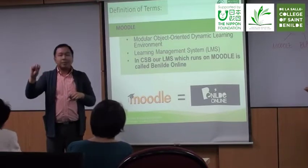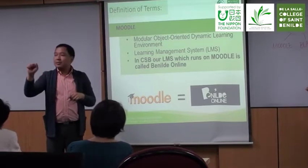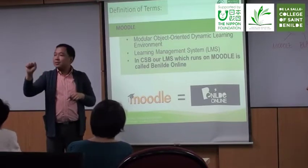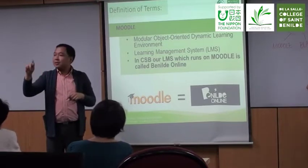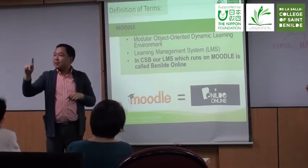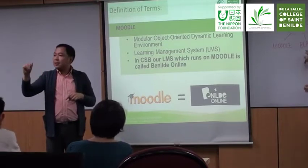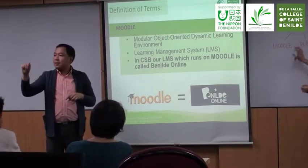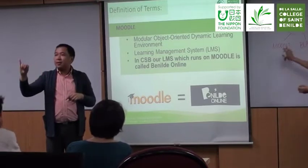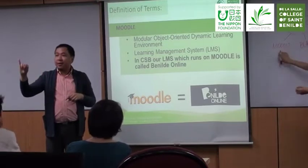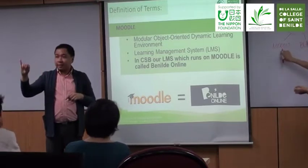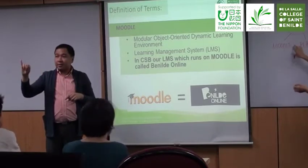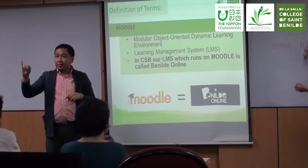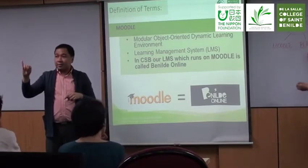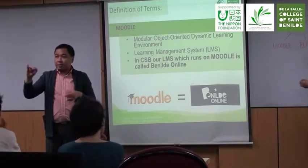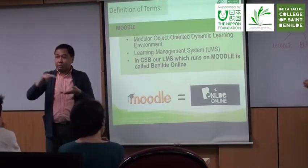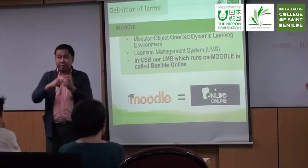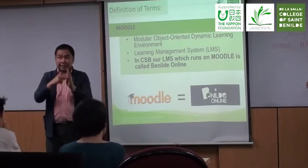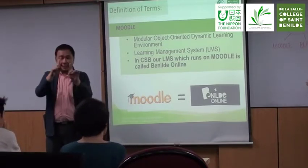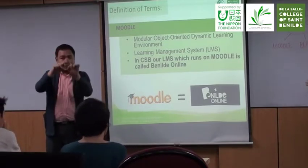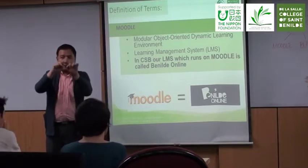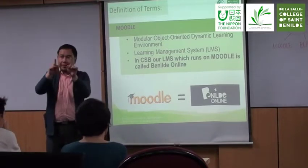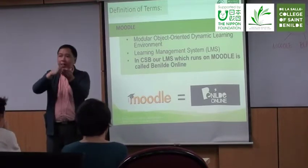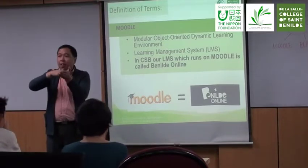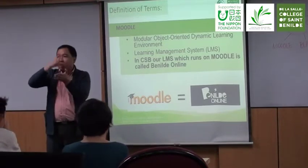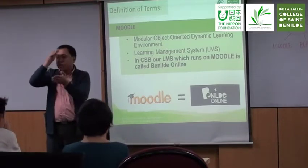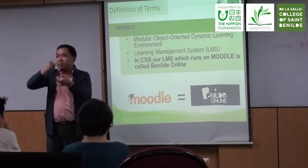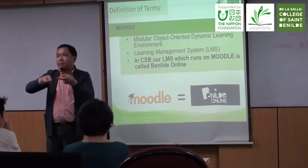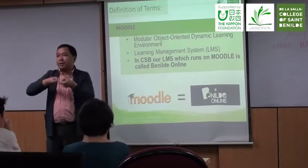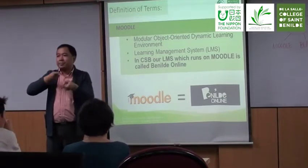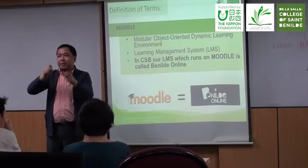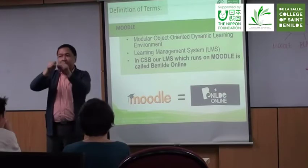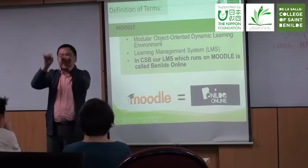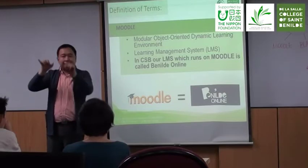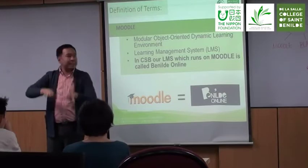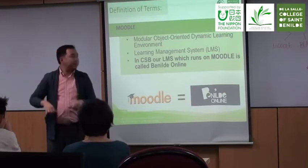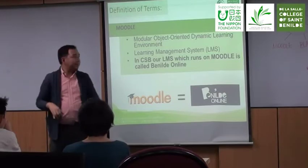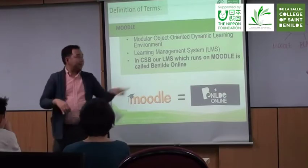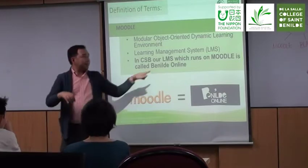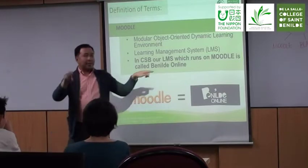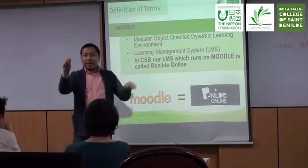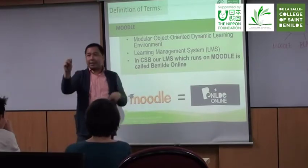So these are all learning management systems. They're online.